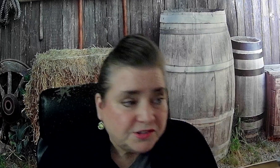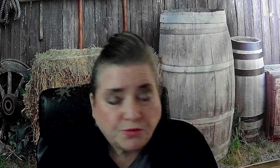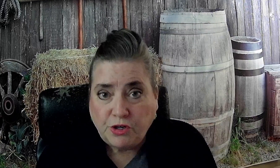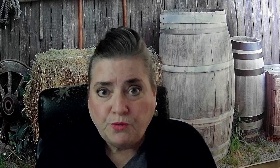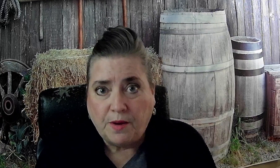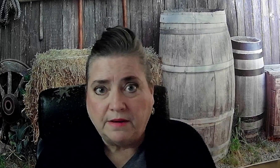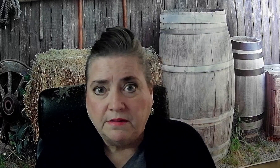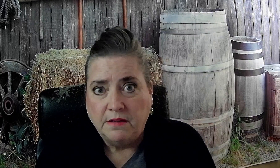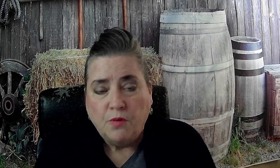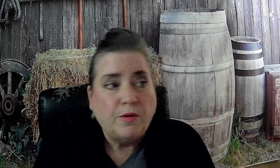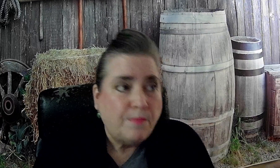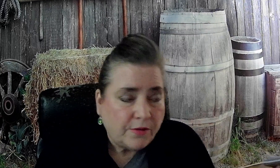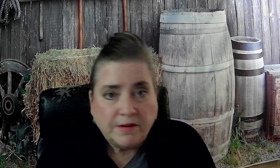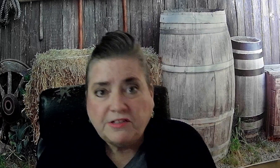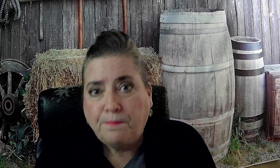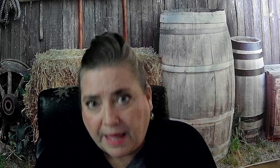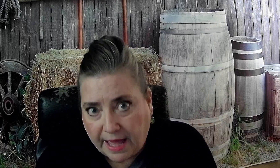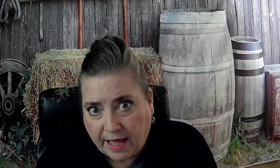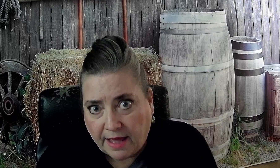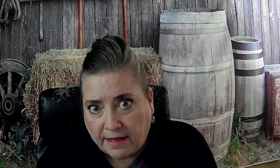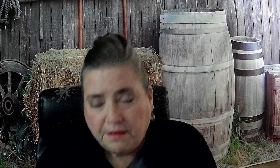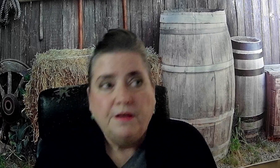new one where migrants are bad,